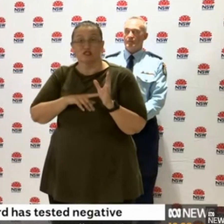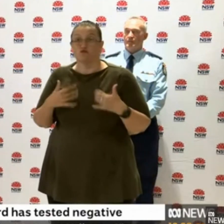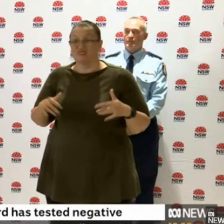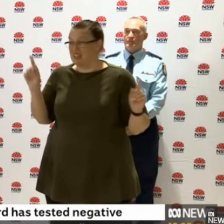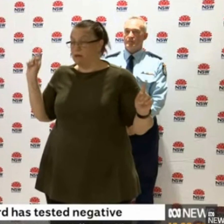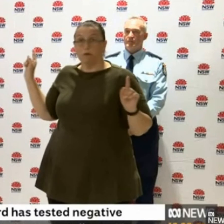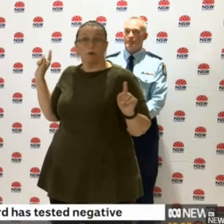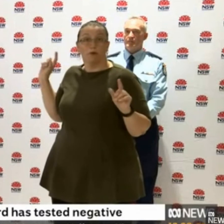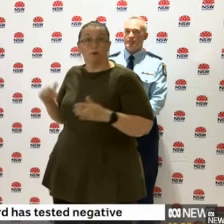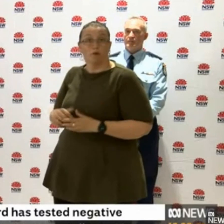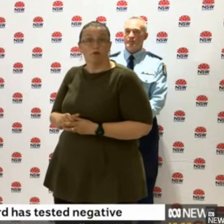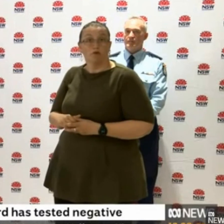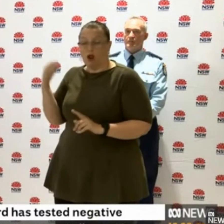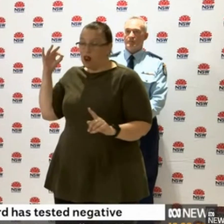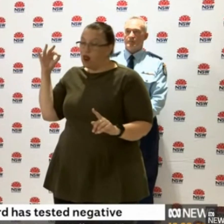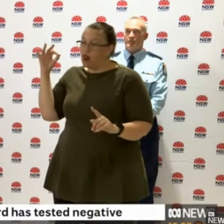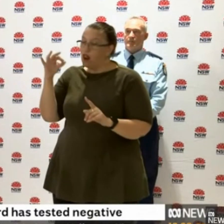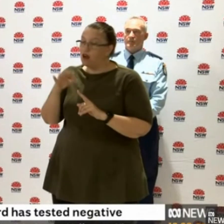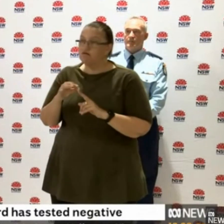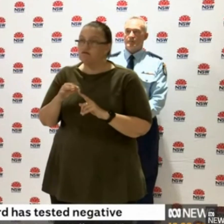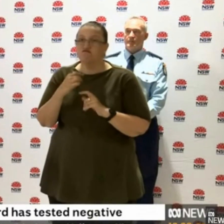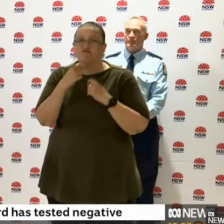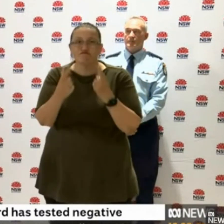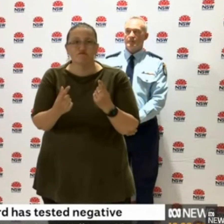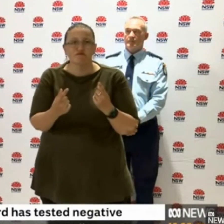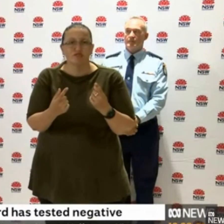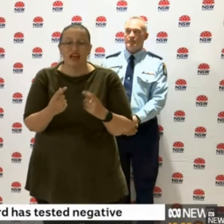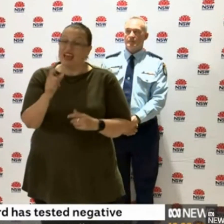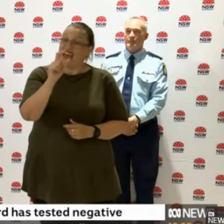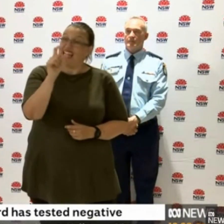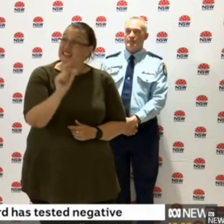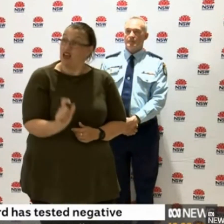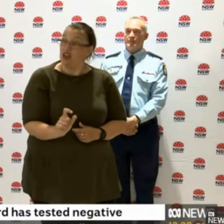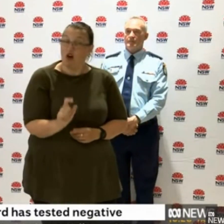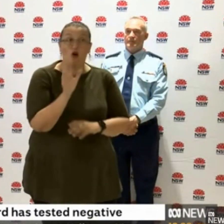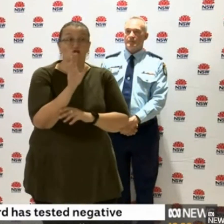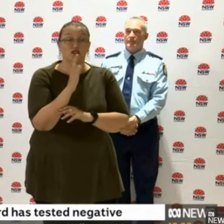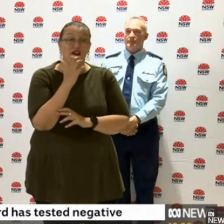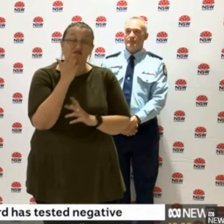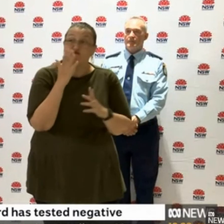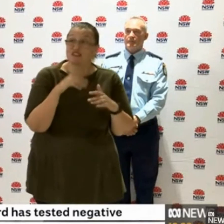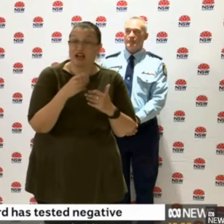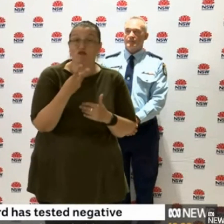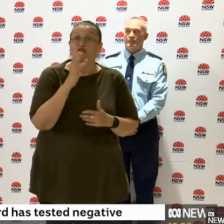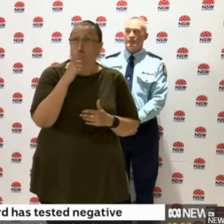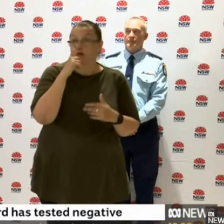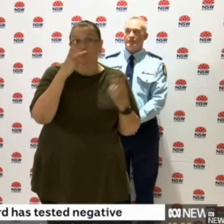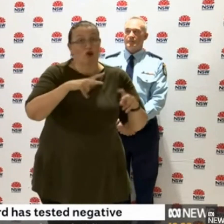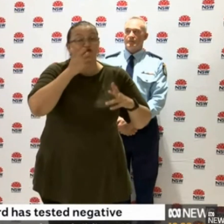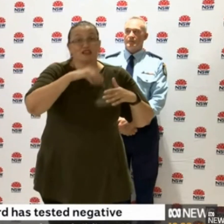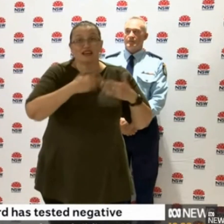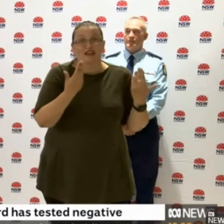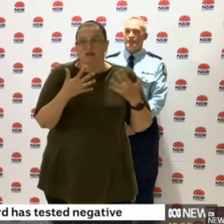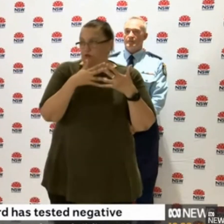stands between us and what's happening in places like Italy with 300 people dying a day, the States, South